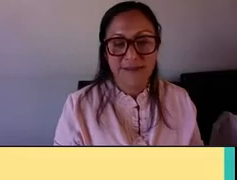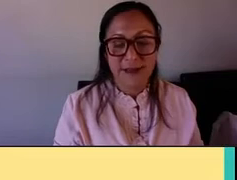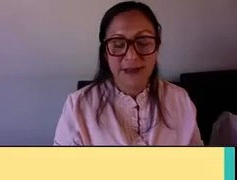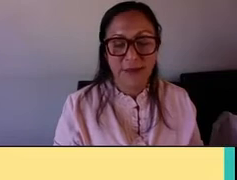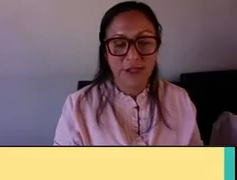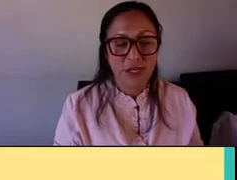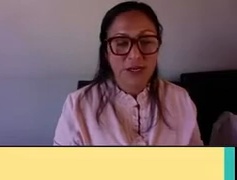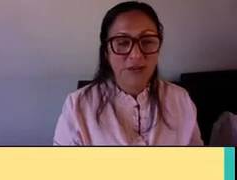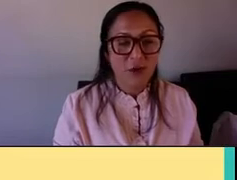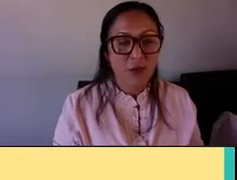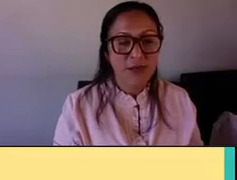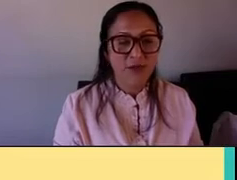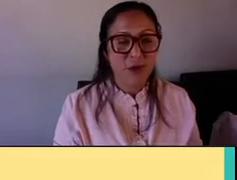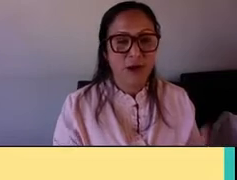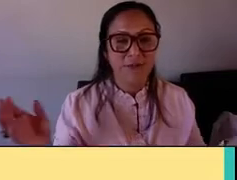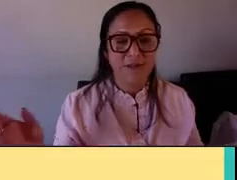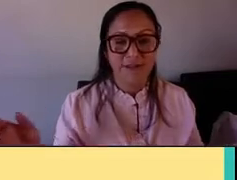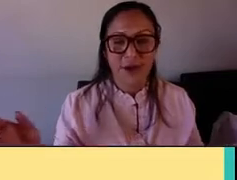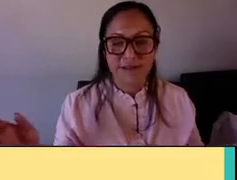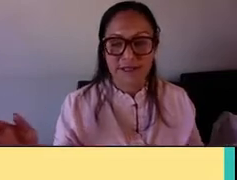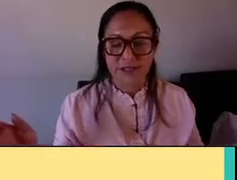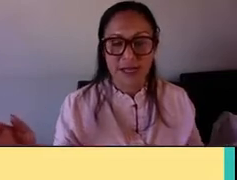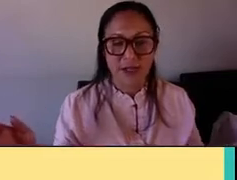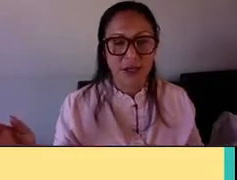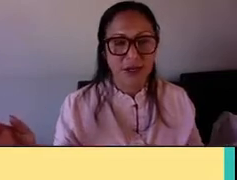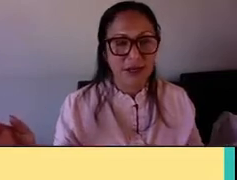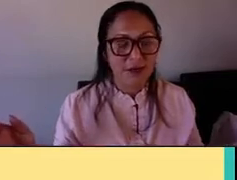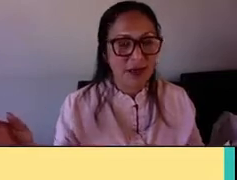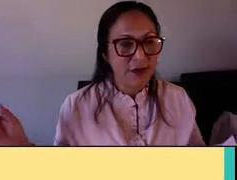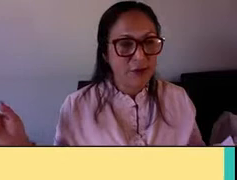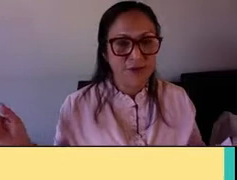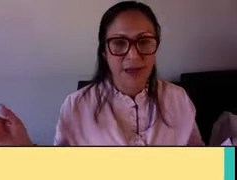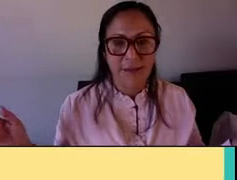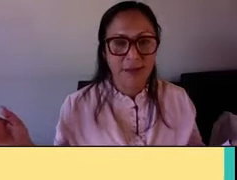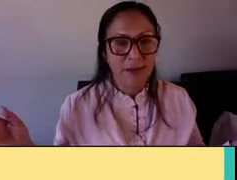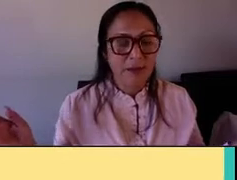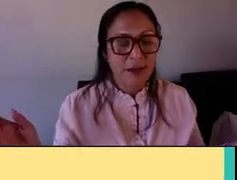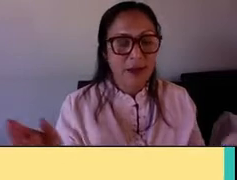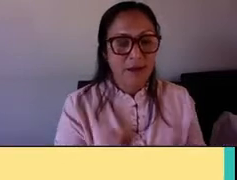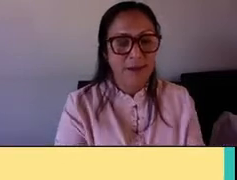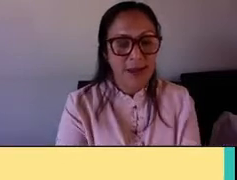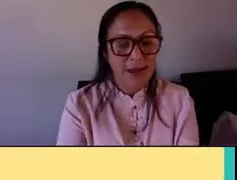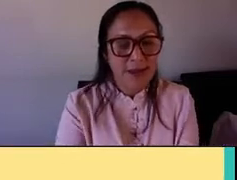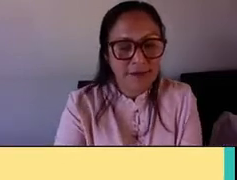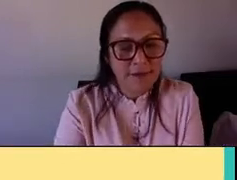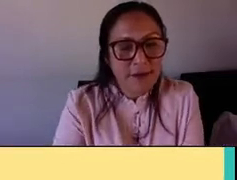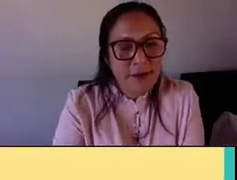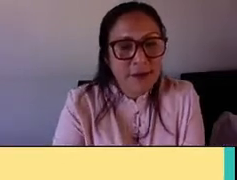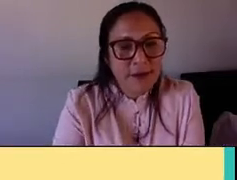mamanatural.com/baby sign language. So these are all references you guys can take a look at your own time.